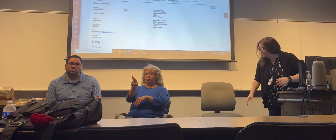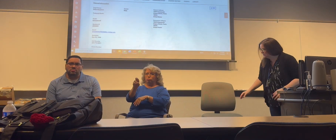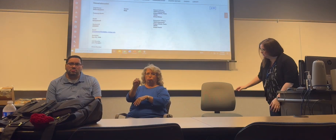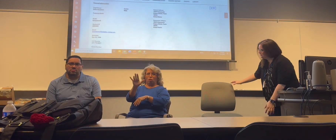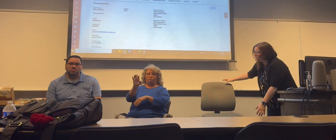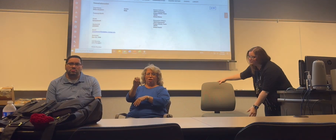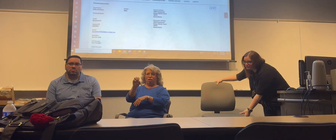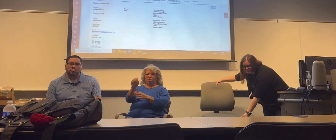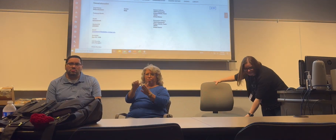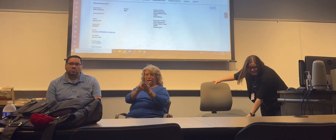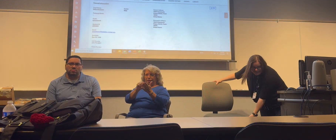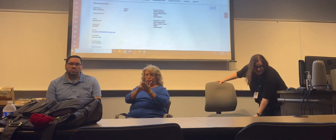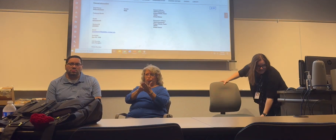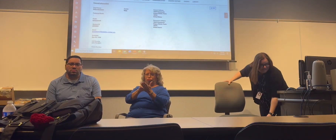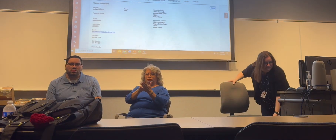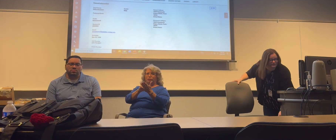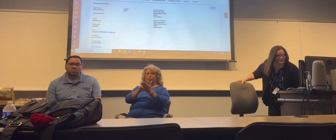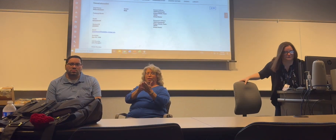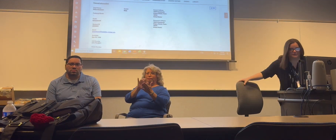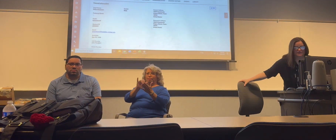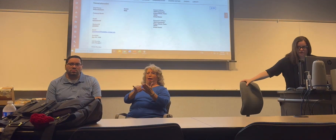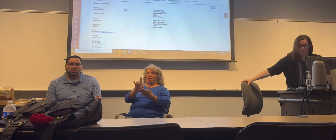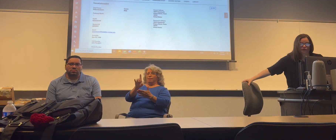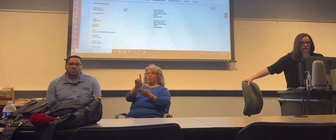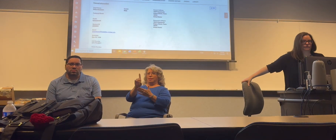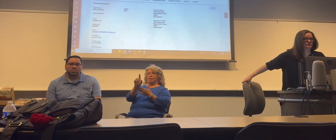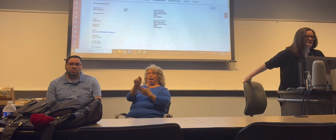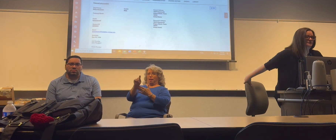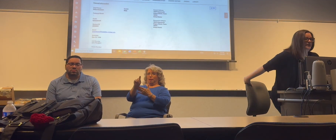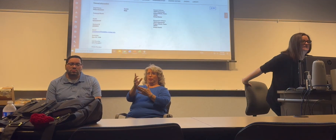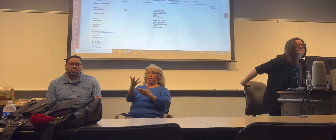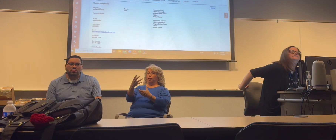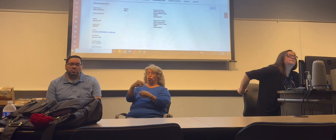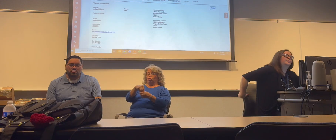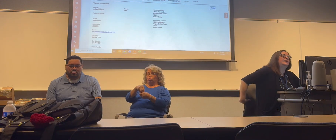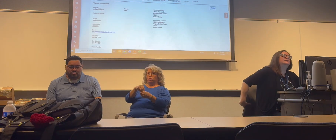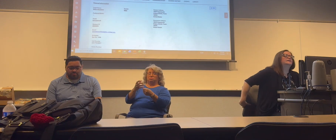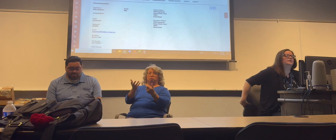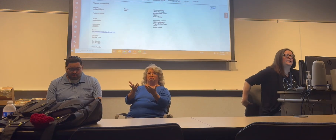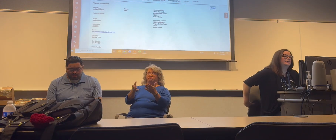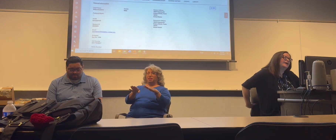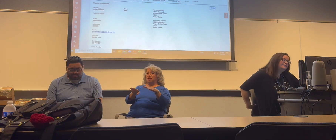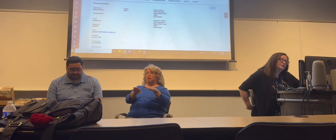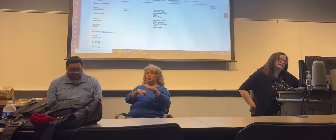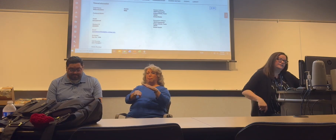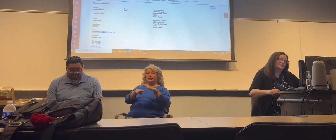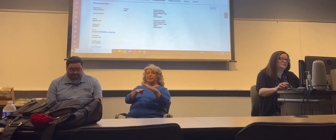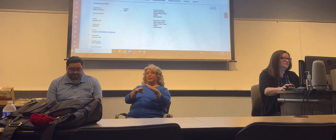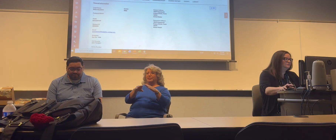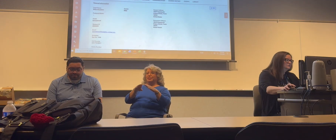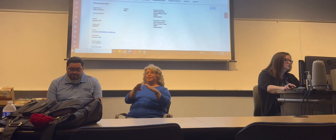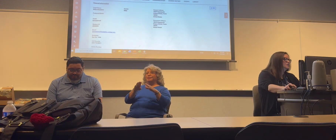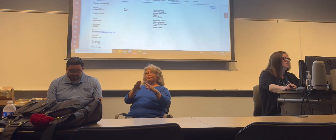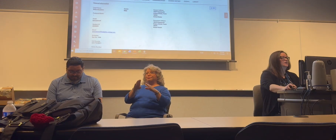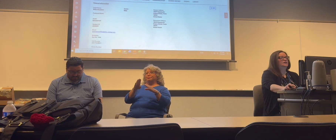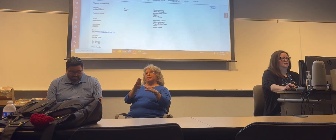data information, or data, includes basic biographical